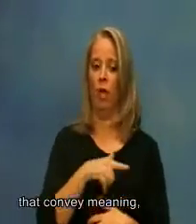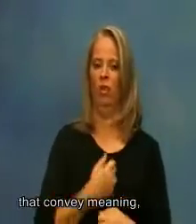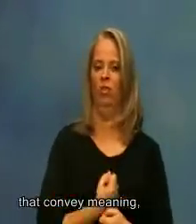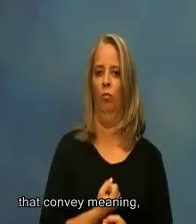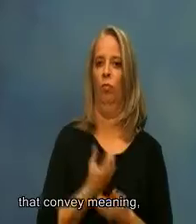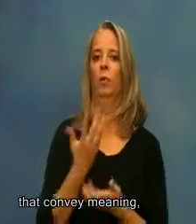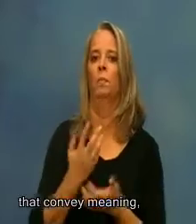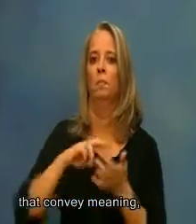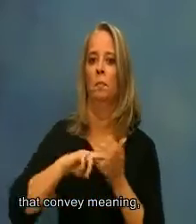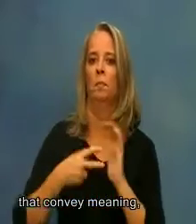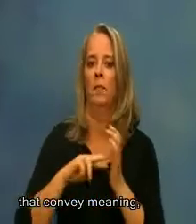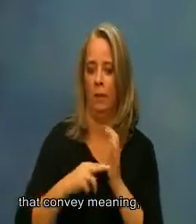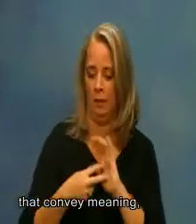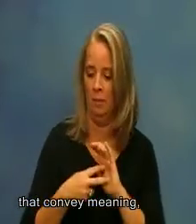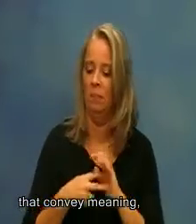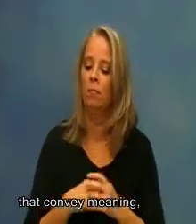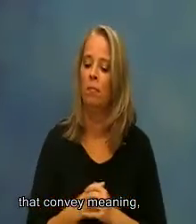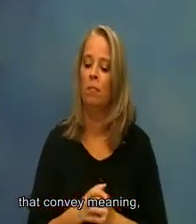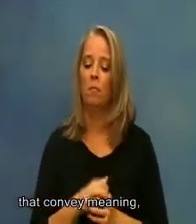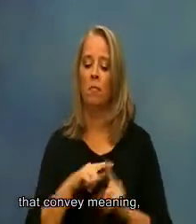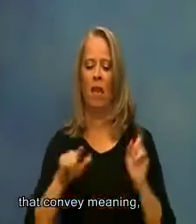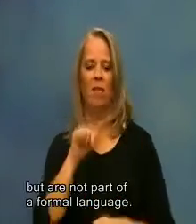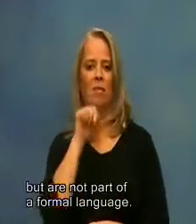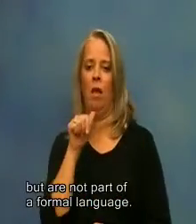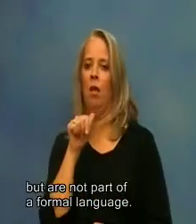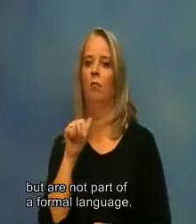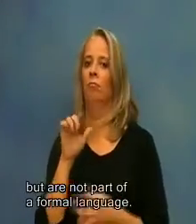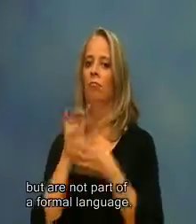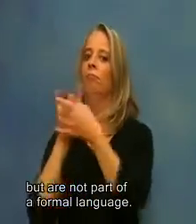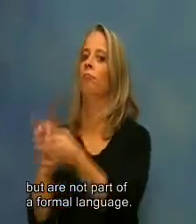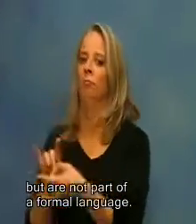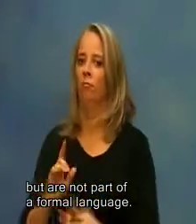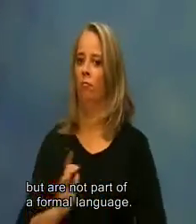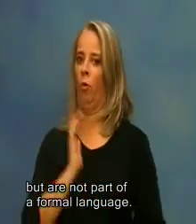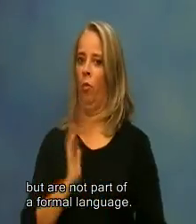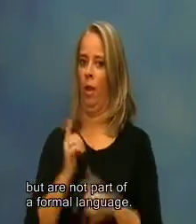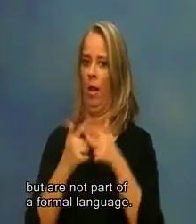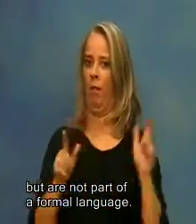that convey meaning, but are not part of a formal language.